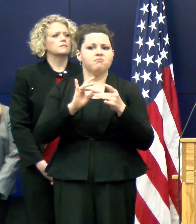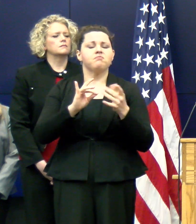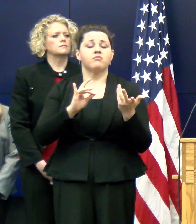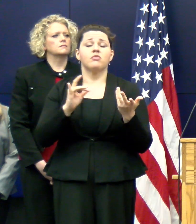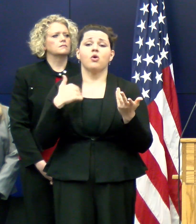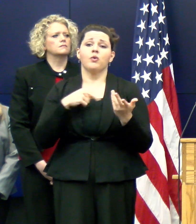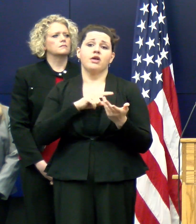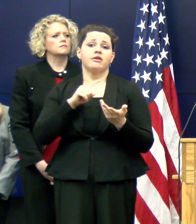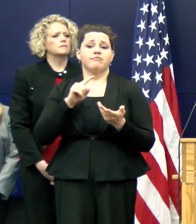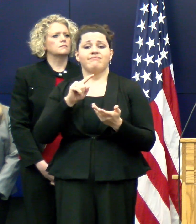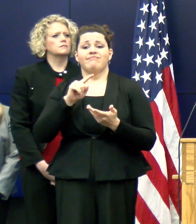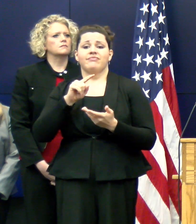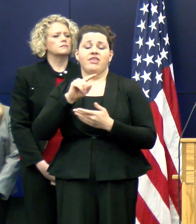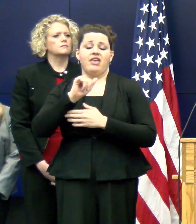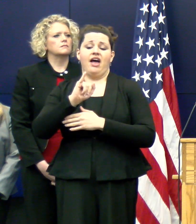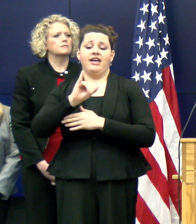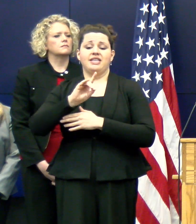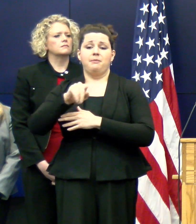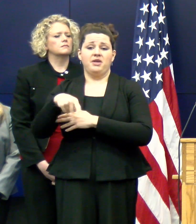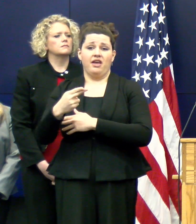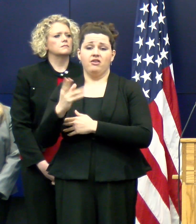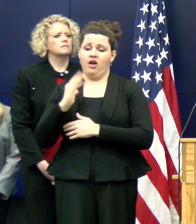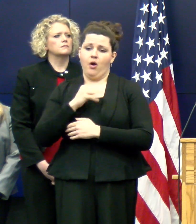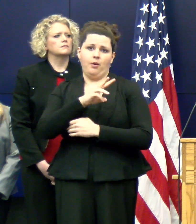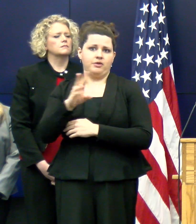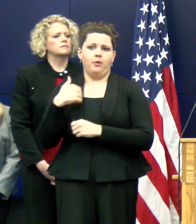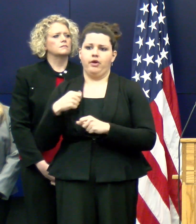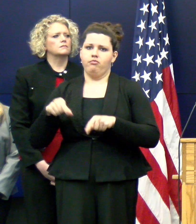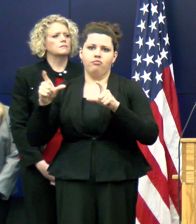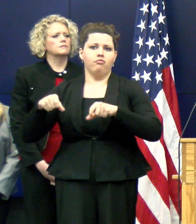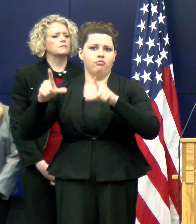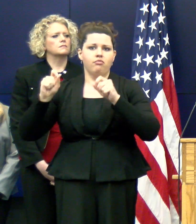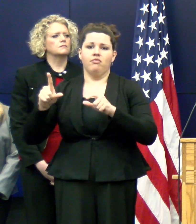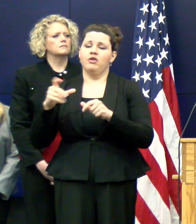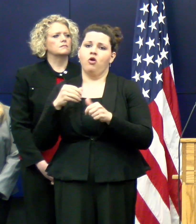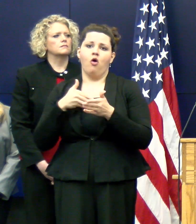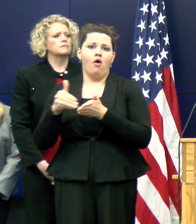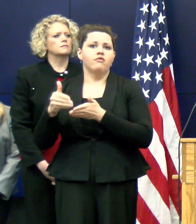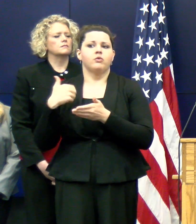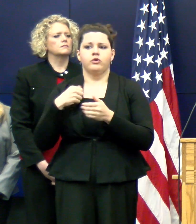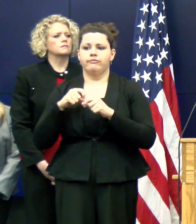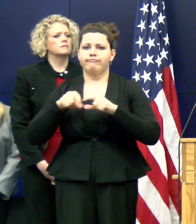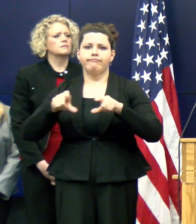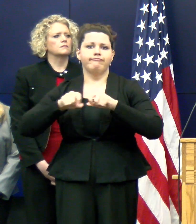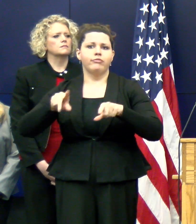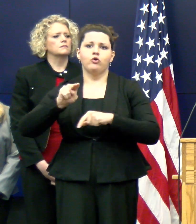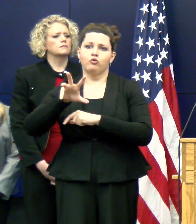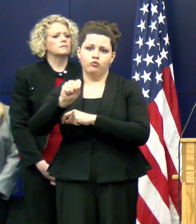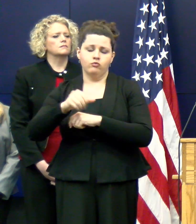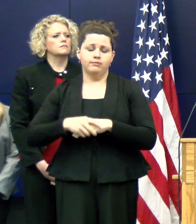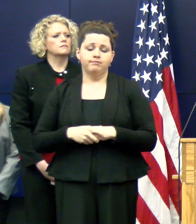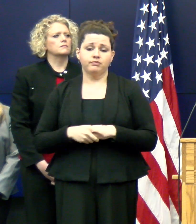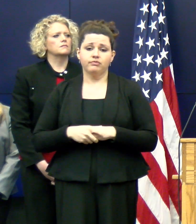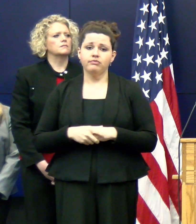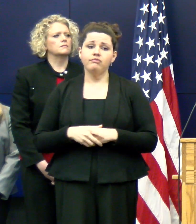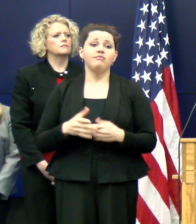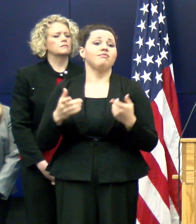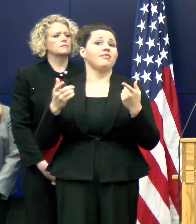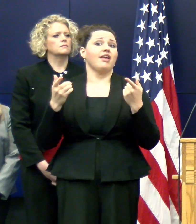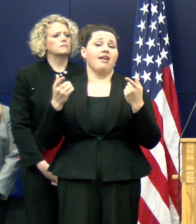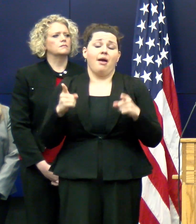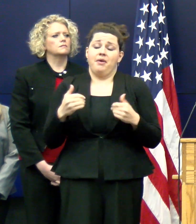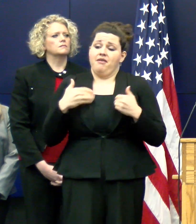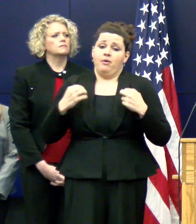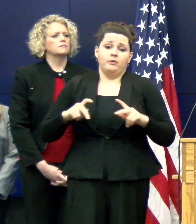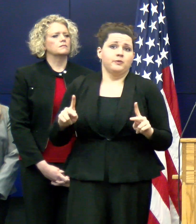webpage at IDPH throughout the day and providing frequent news releases and briefings. And as I say each time I get the